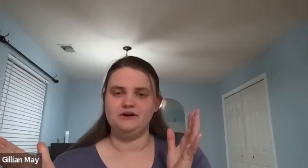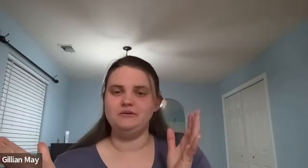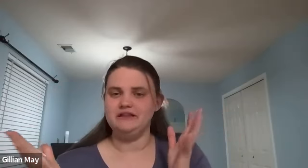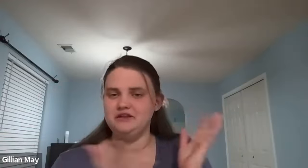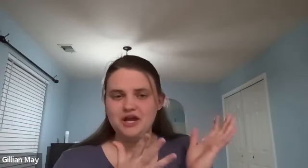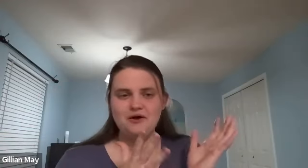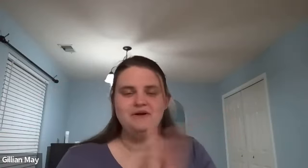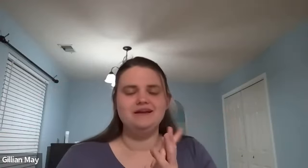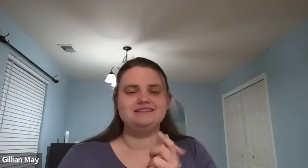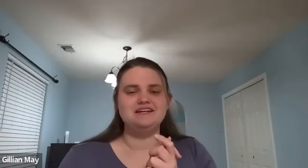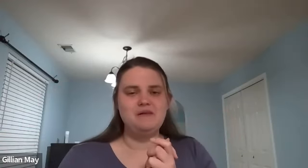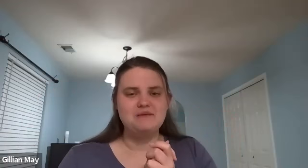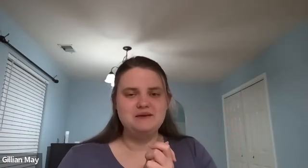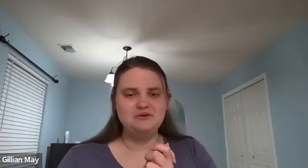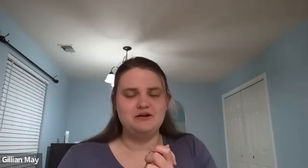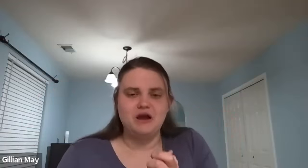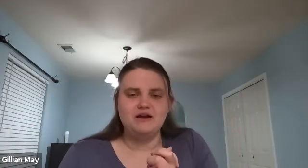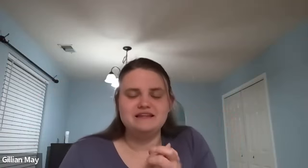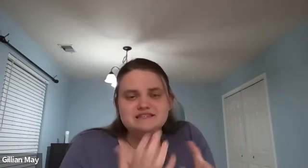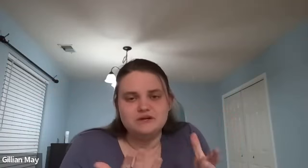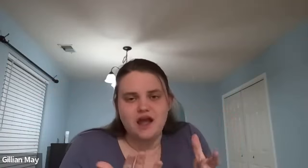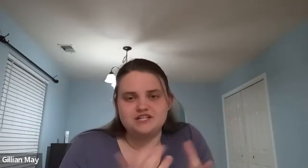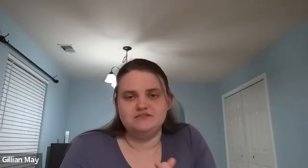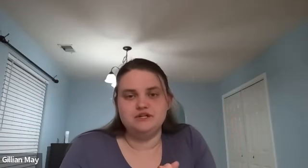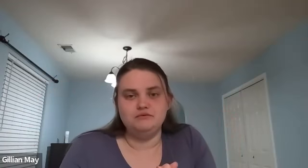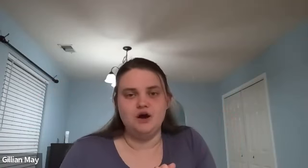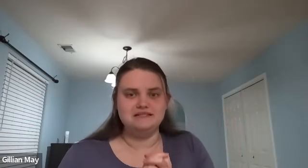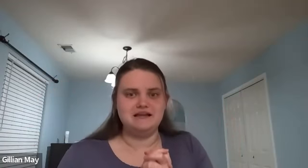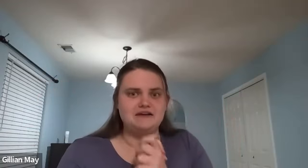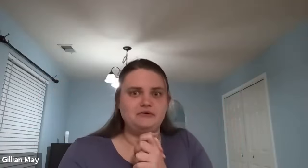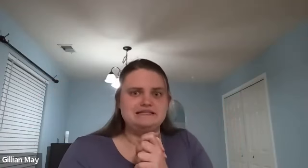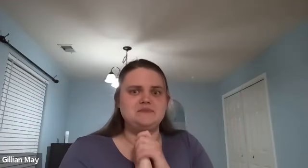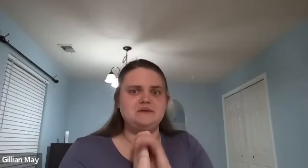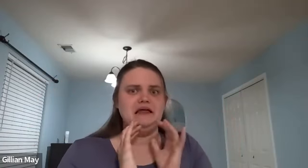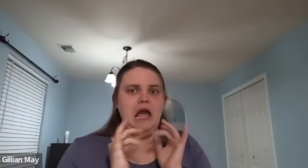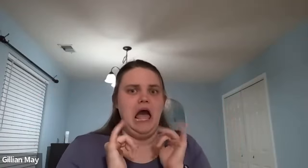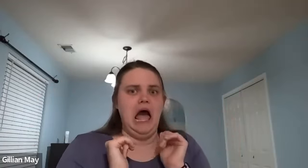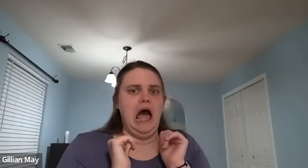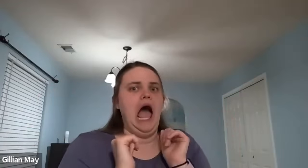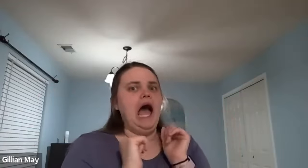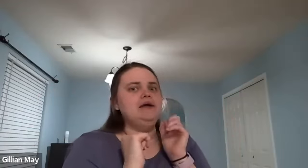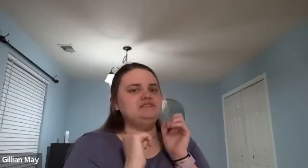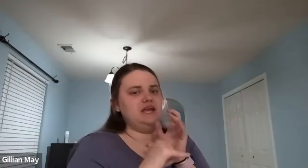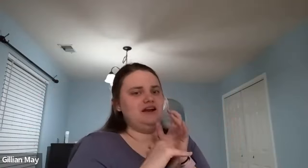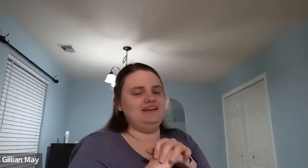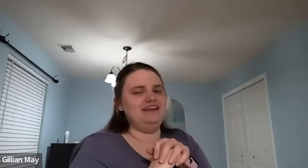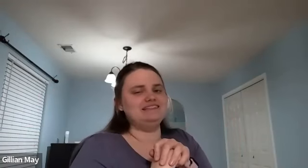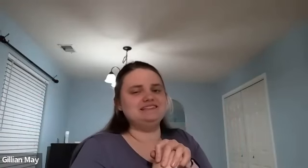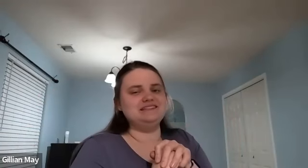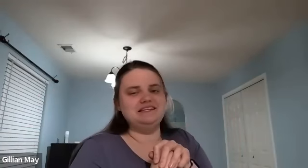work with, because I know a lot of people our instant reaction, if we don't know, is to kind of freeze up and be like, I'm scared, and it